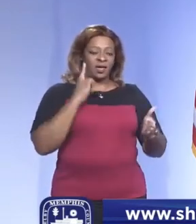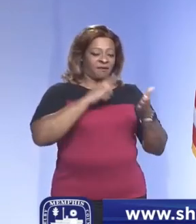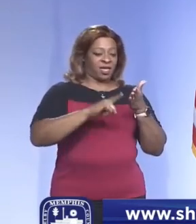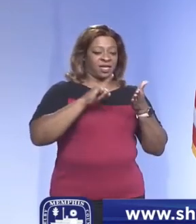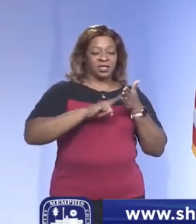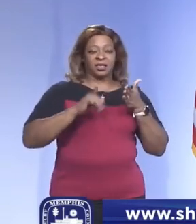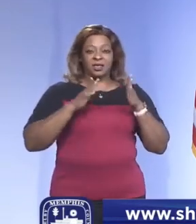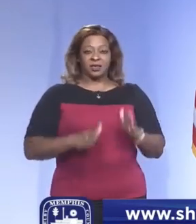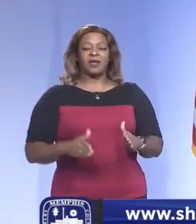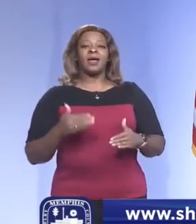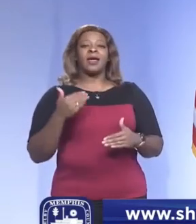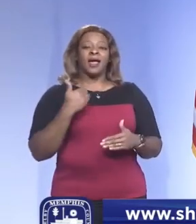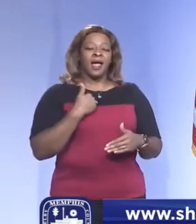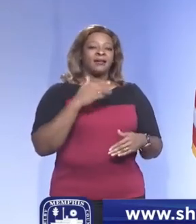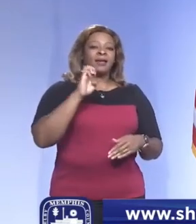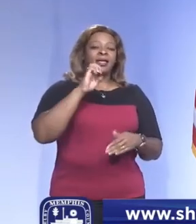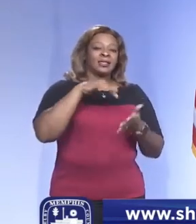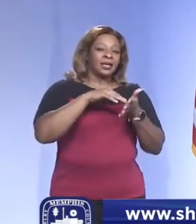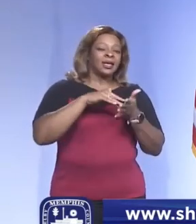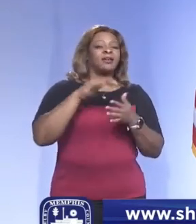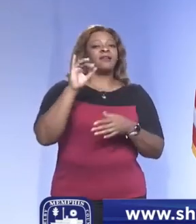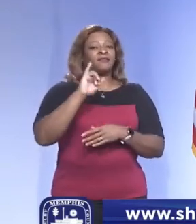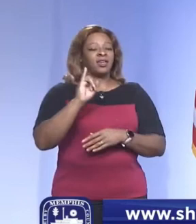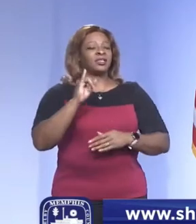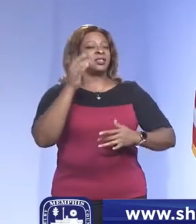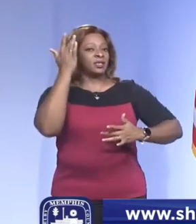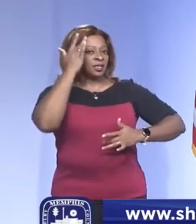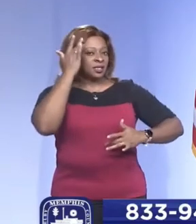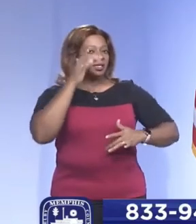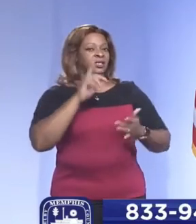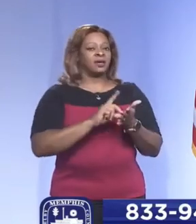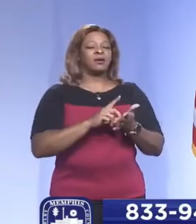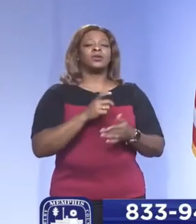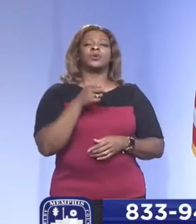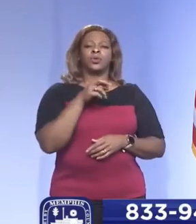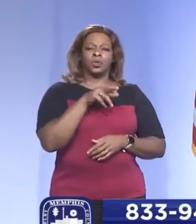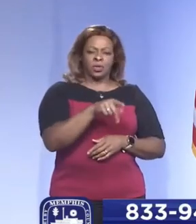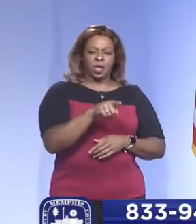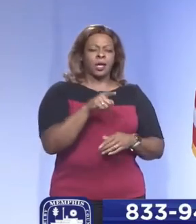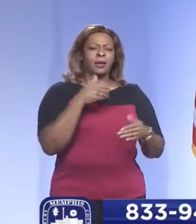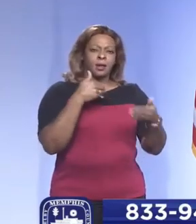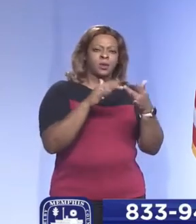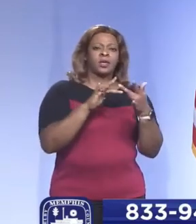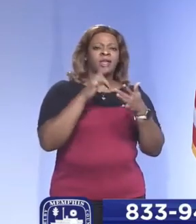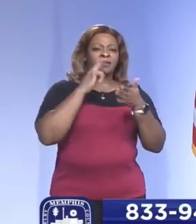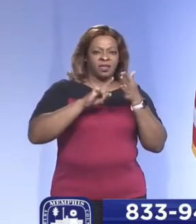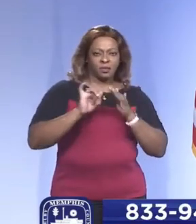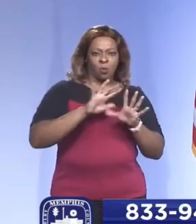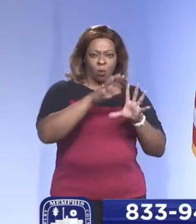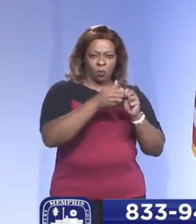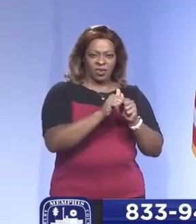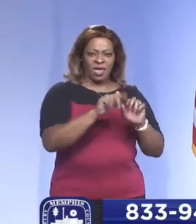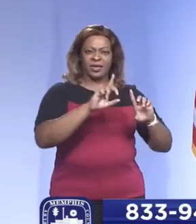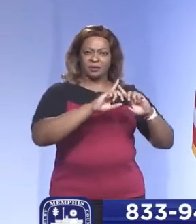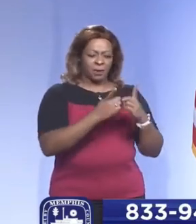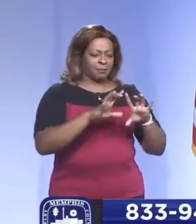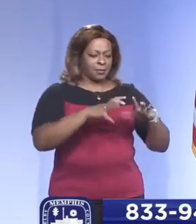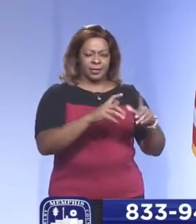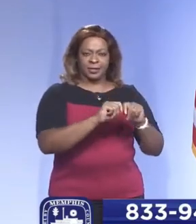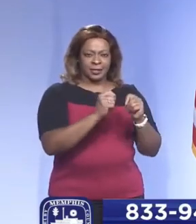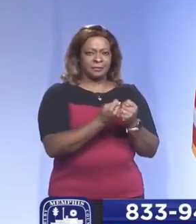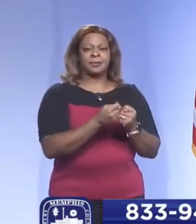an epidemiologist on staff who focuses on outbreaks and cluster investigations. And so this